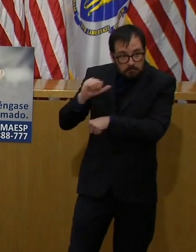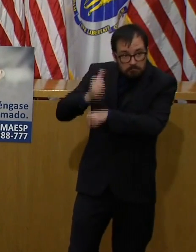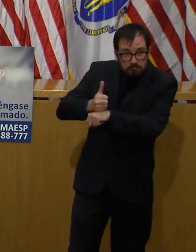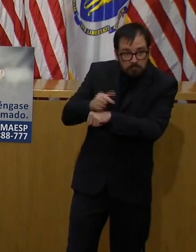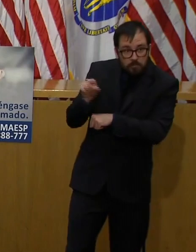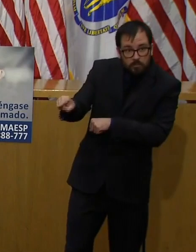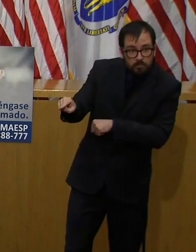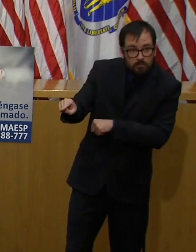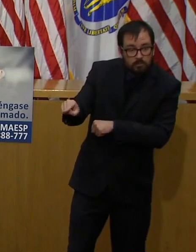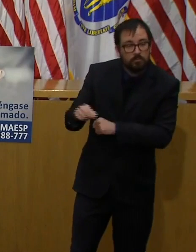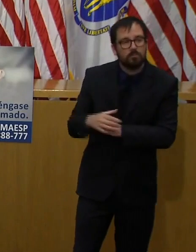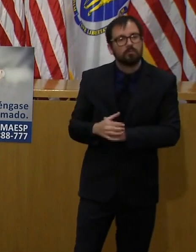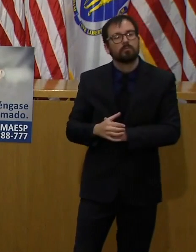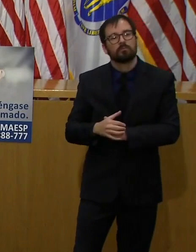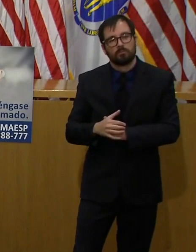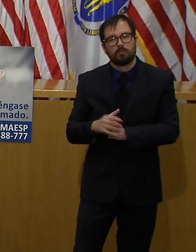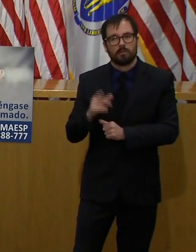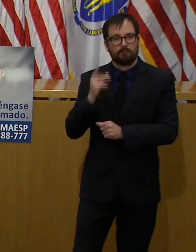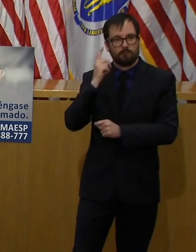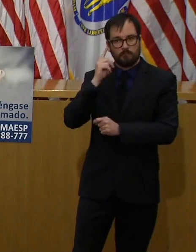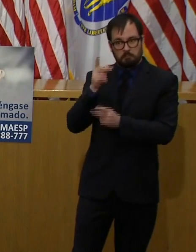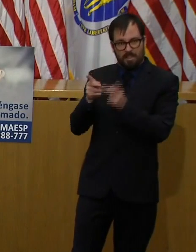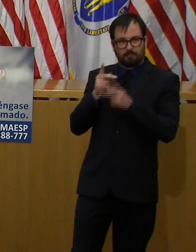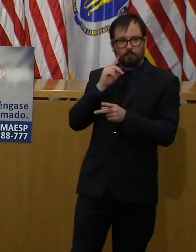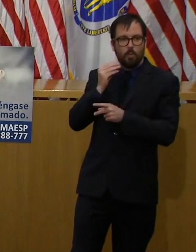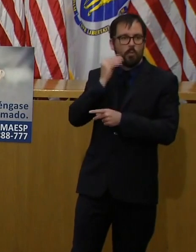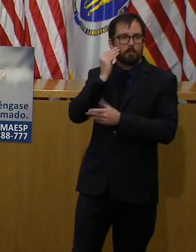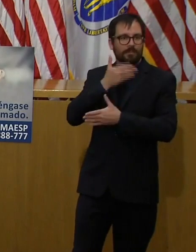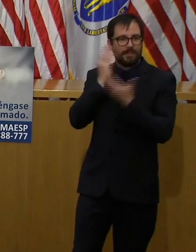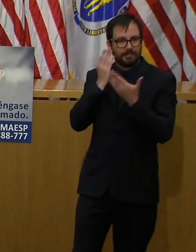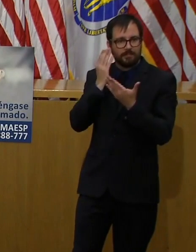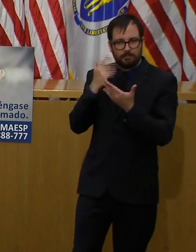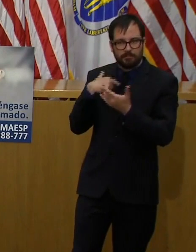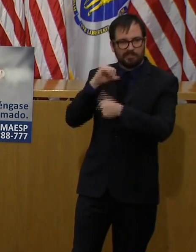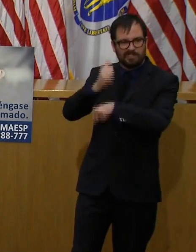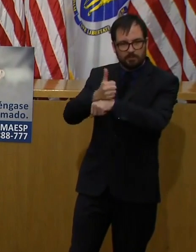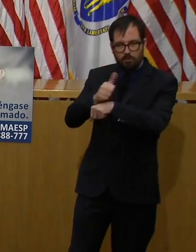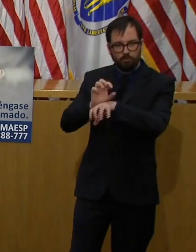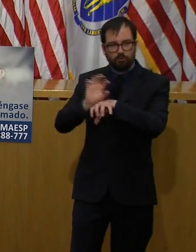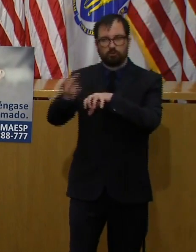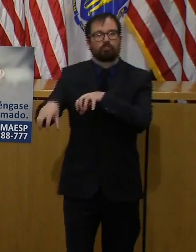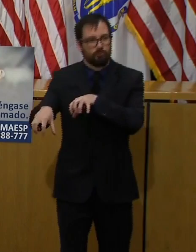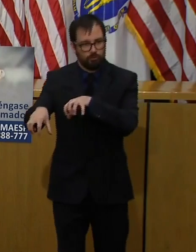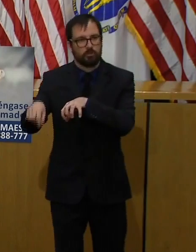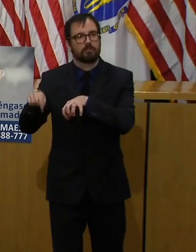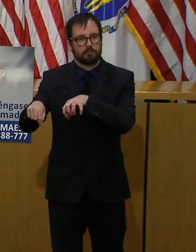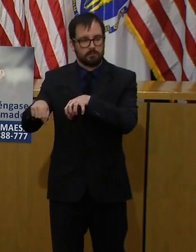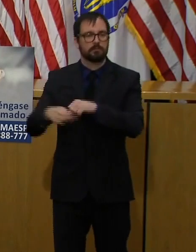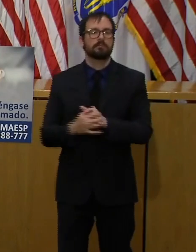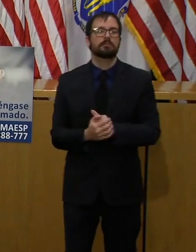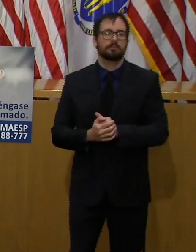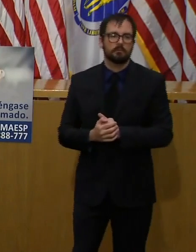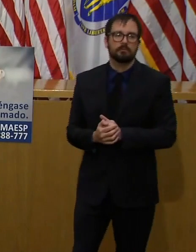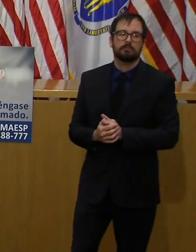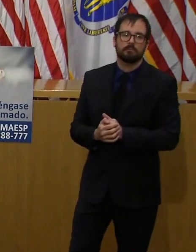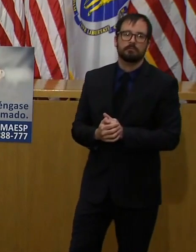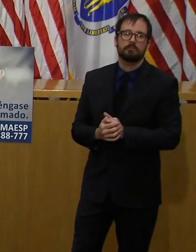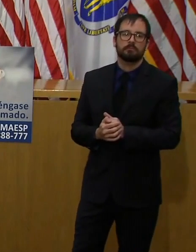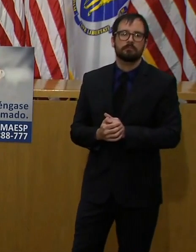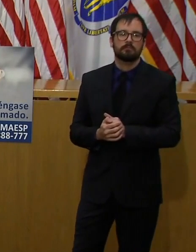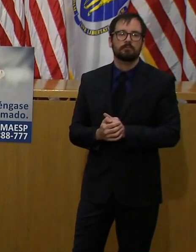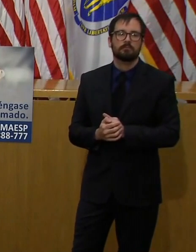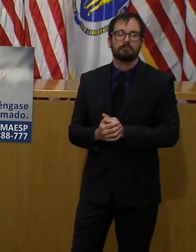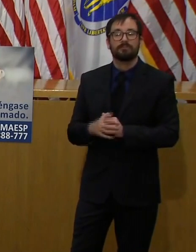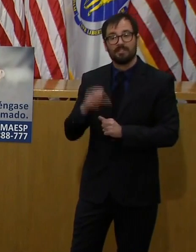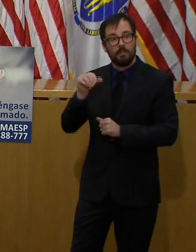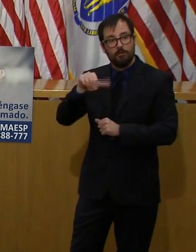for shelters. And then we see in the state, we've set up isolation hotels for individuals who test positive,